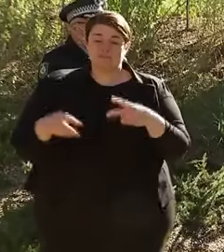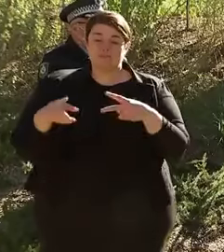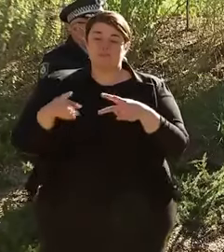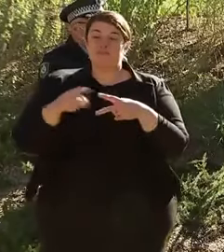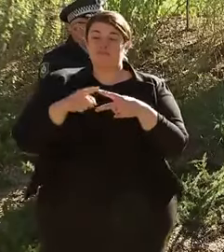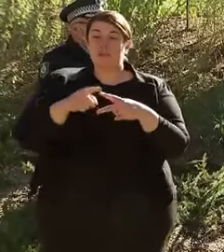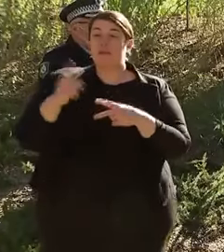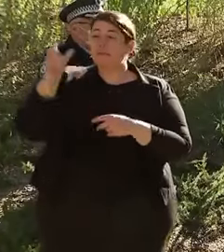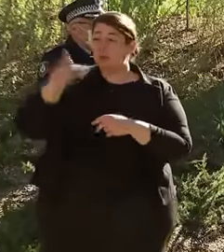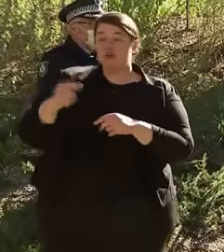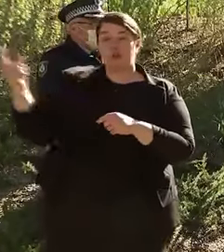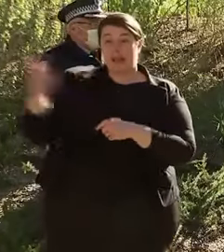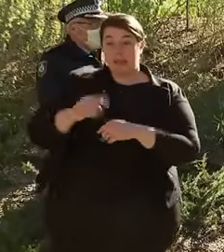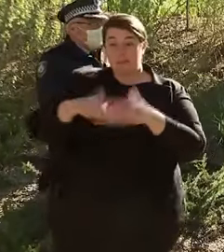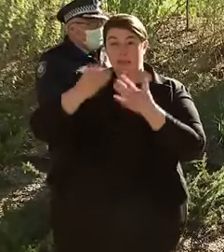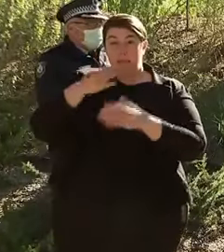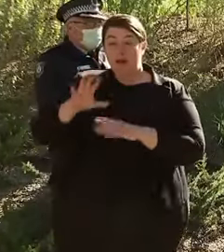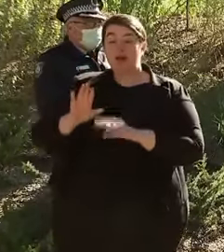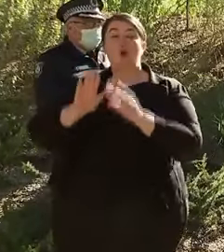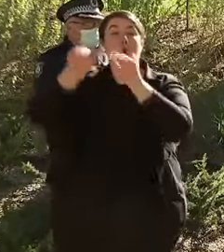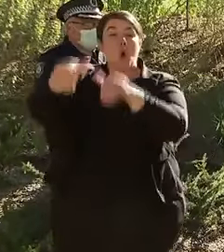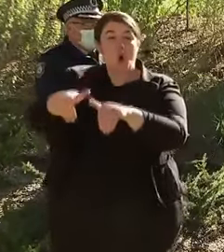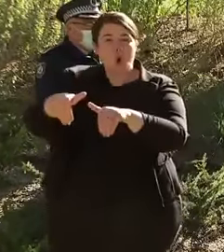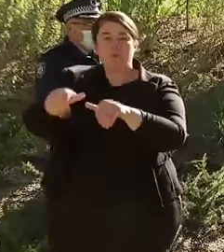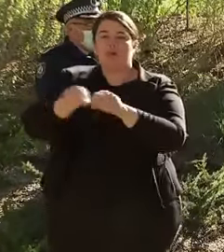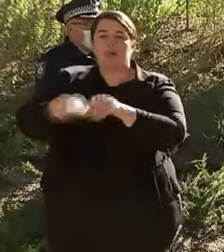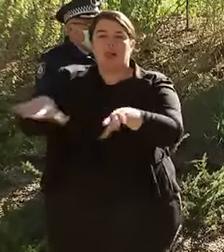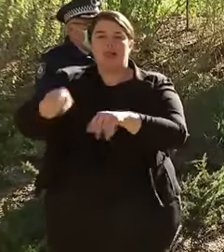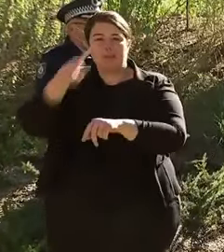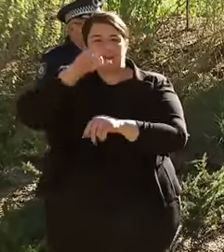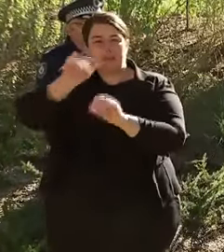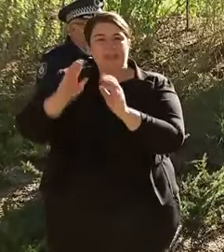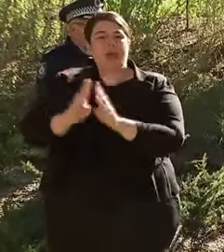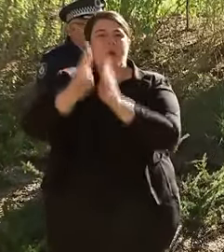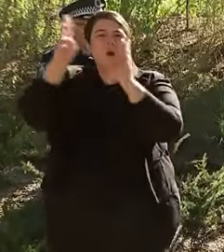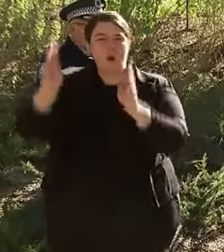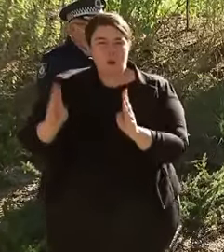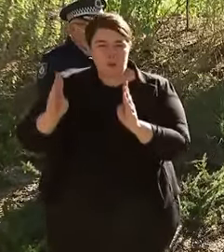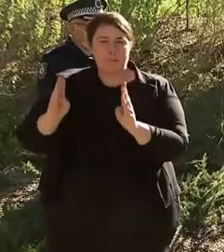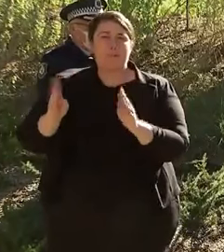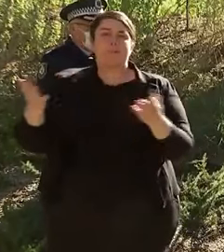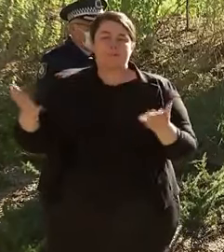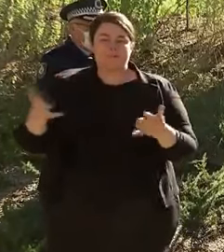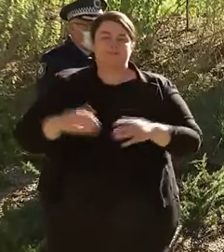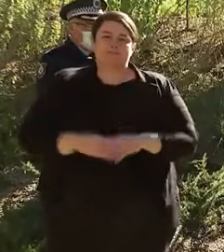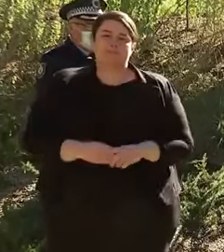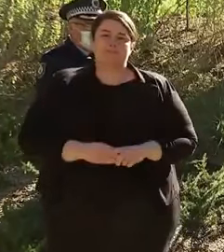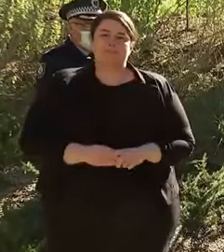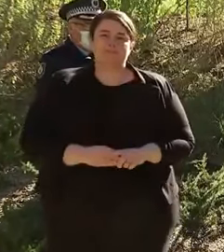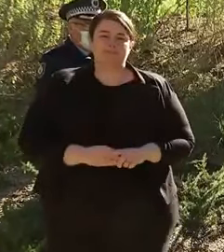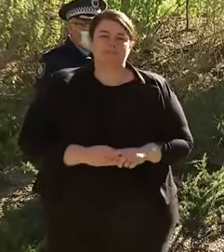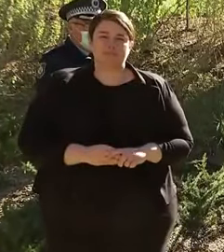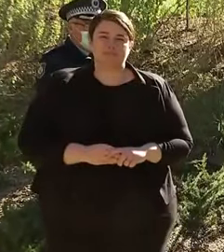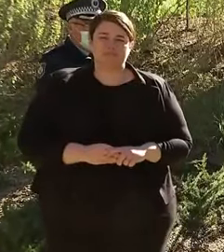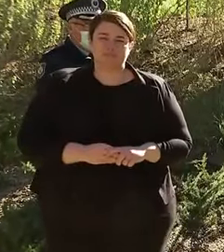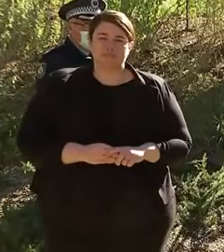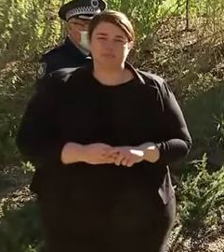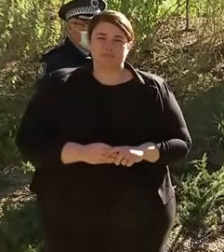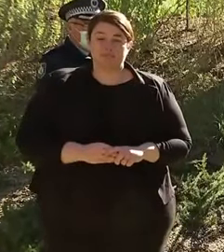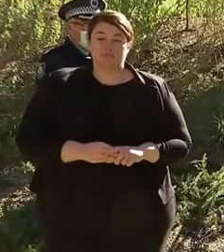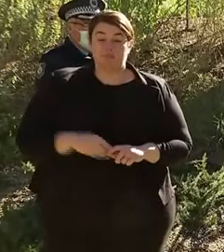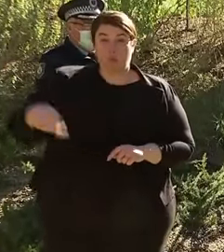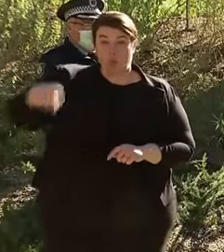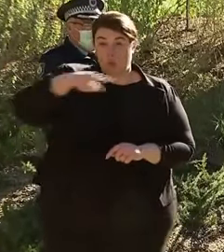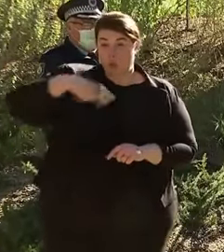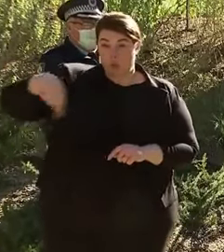their households. And so we see a long tail of cases linked to this. Again, our index will be whether all of those